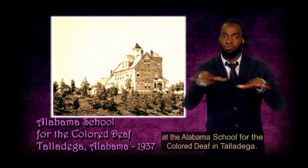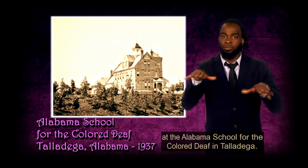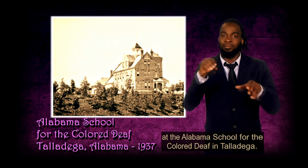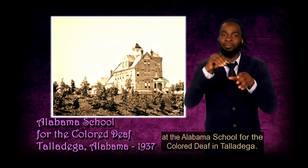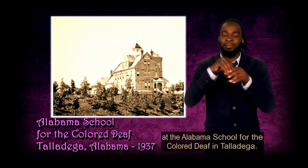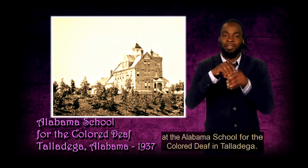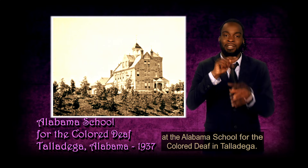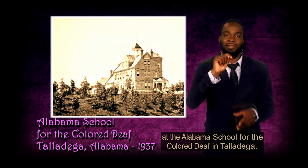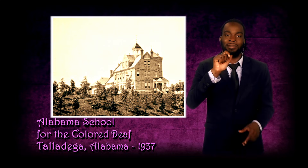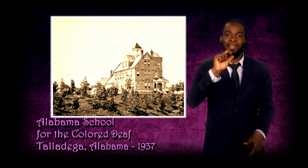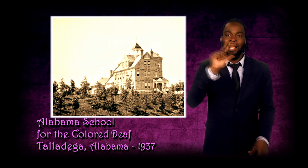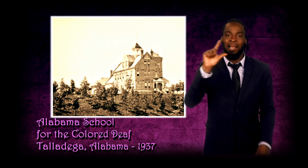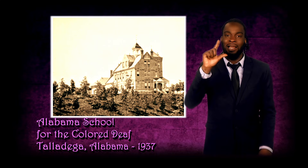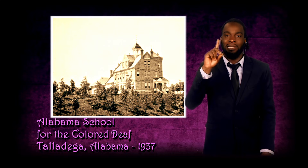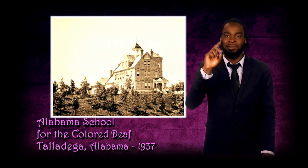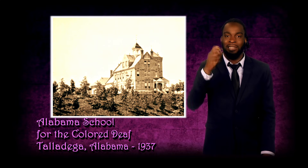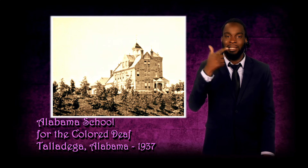in Talladega.